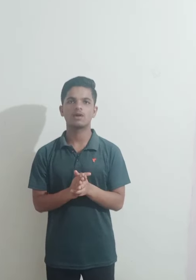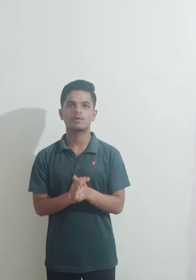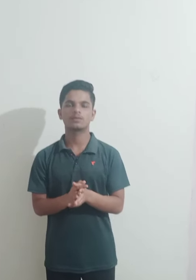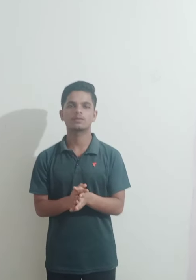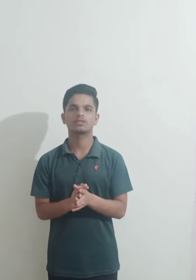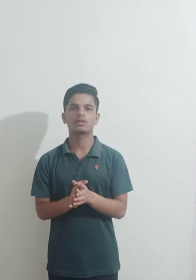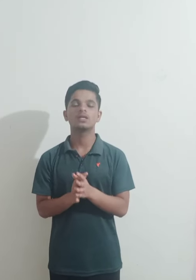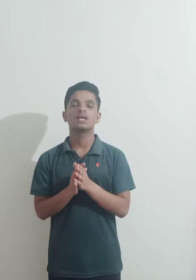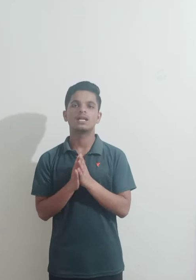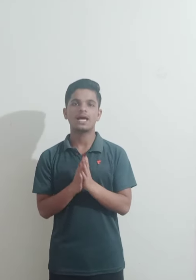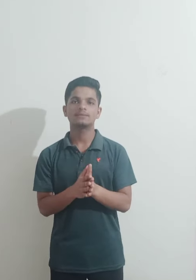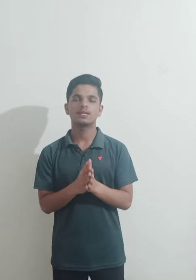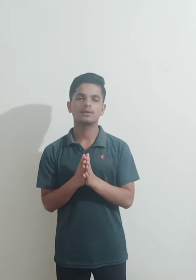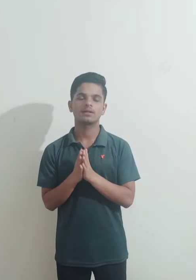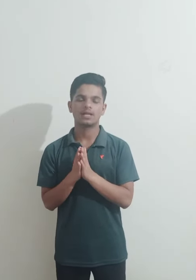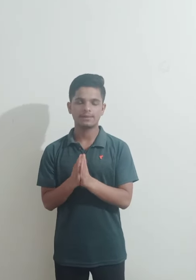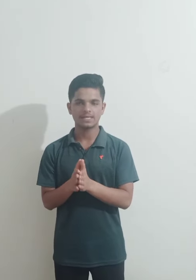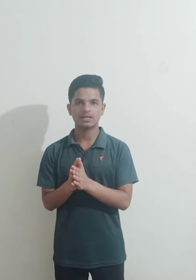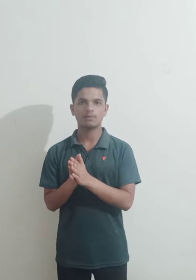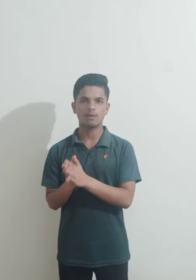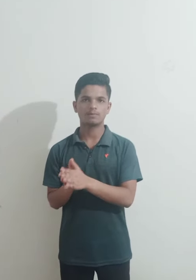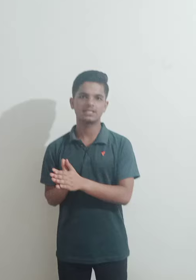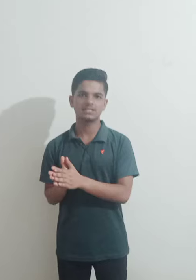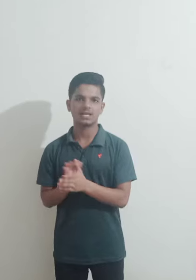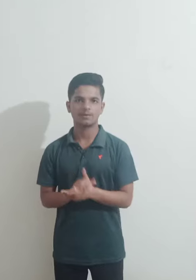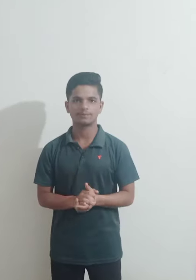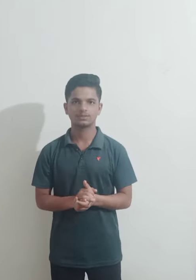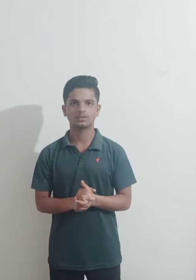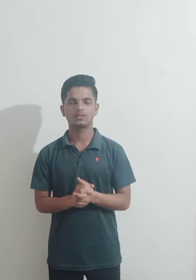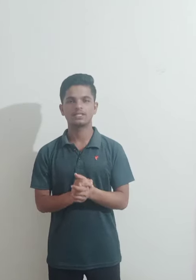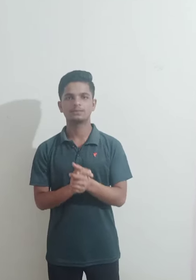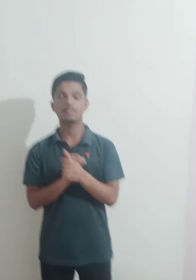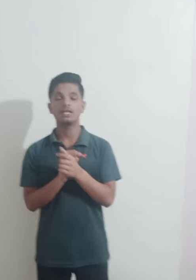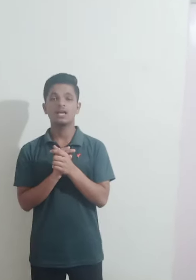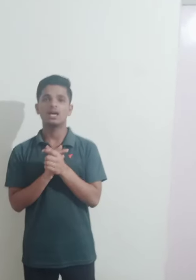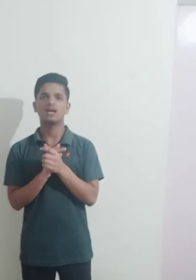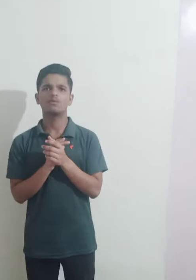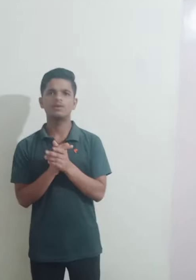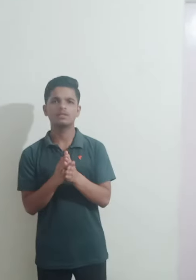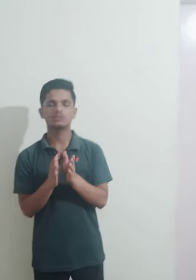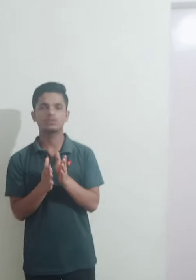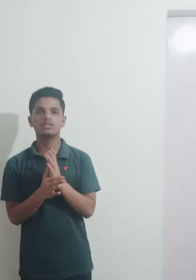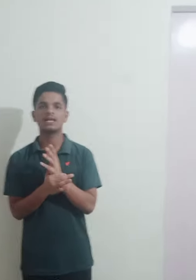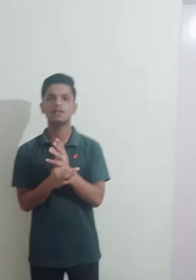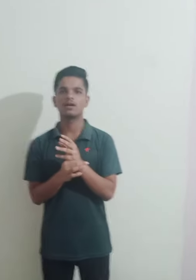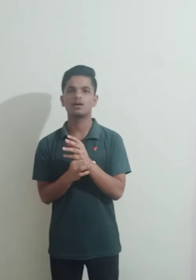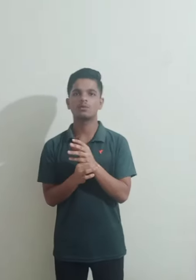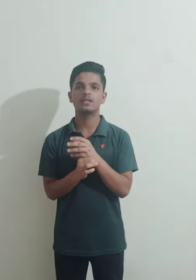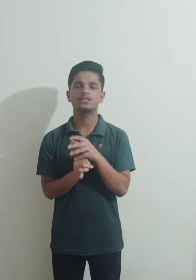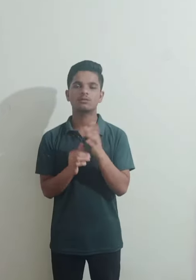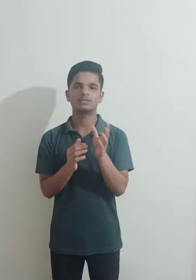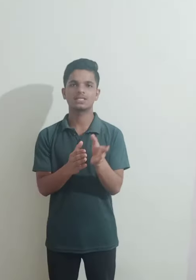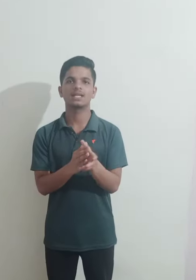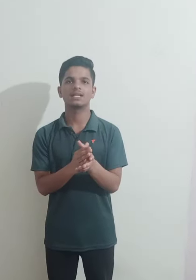on life cycle of object in Java. So let's begin. We must know that when is object created